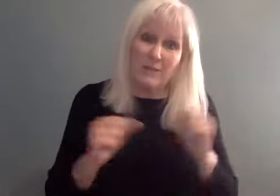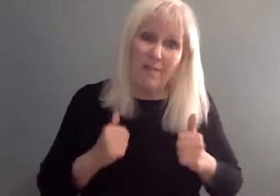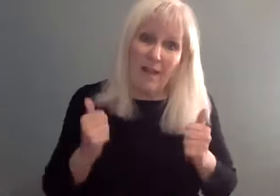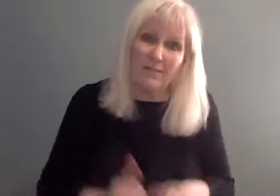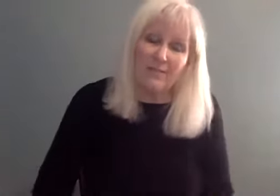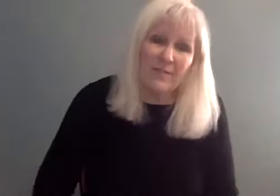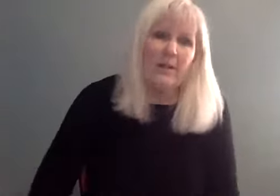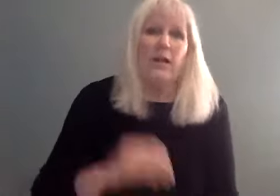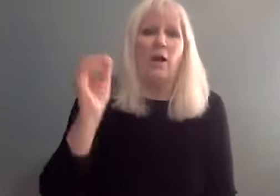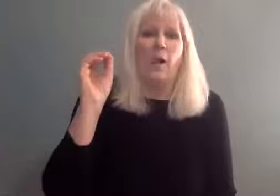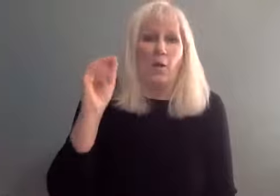let you know my second step was I